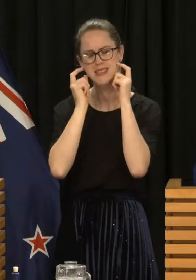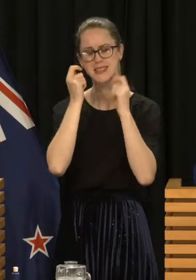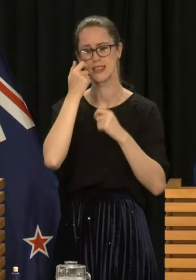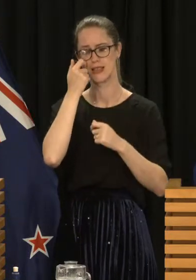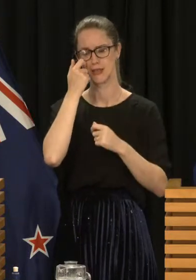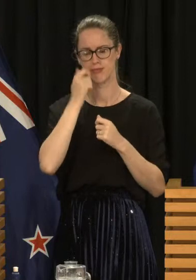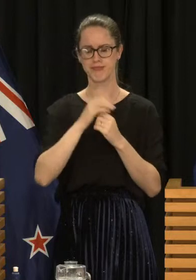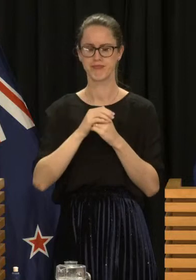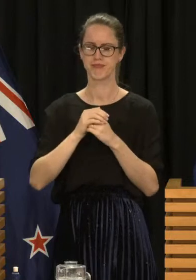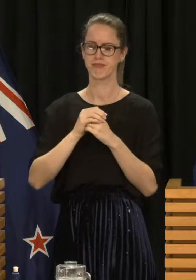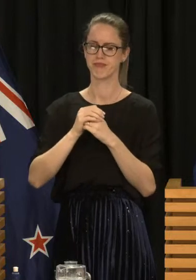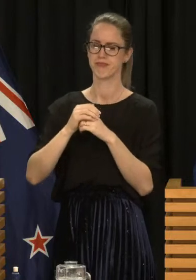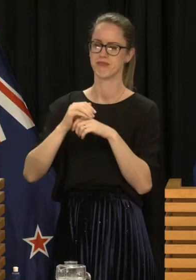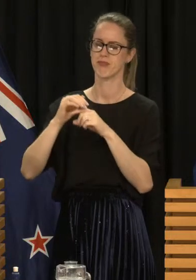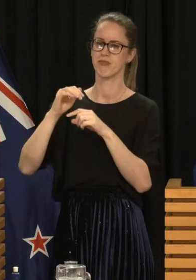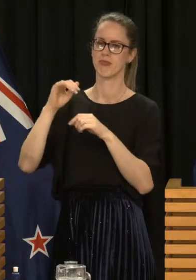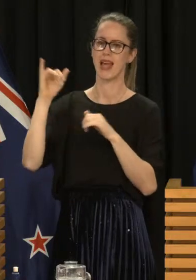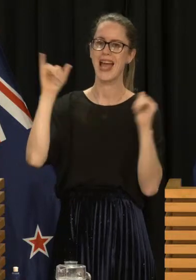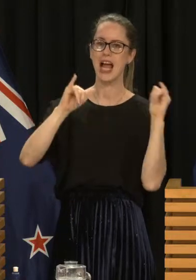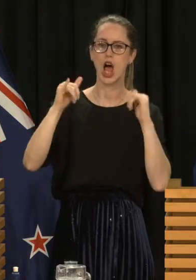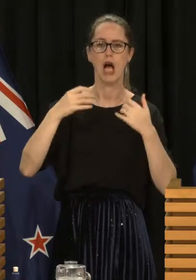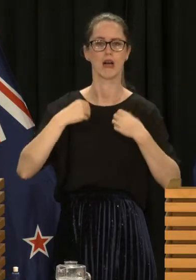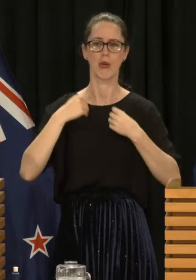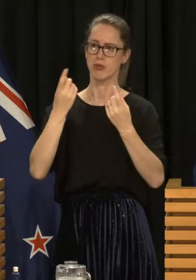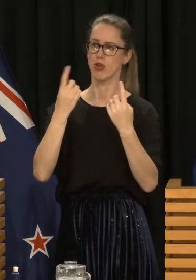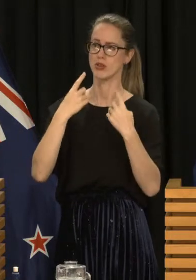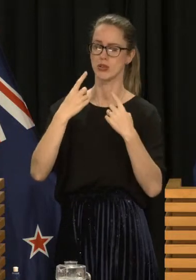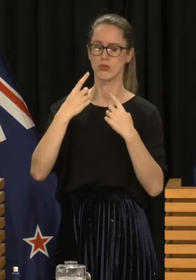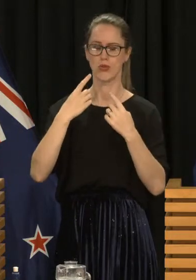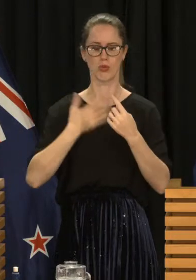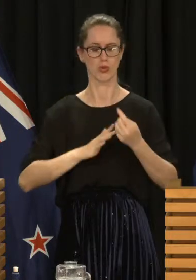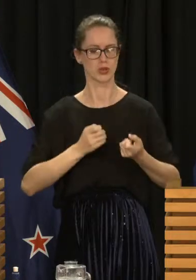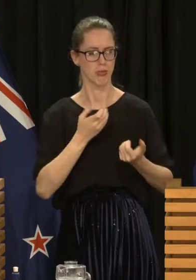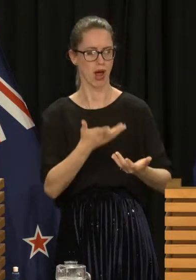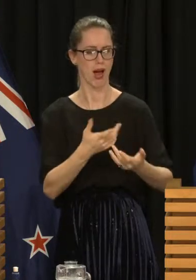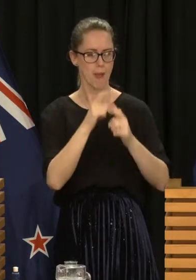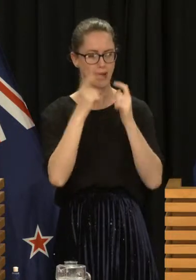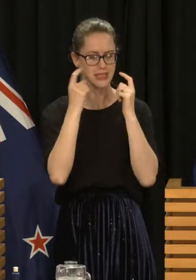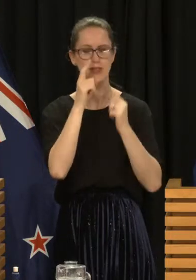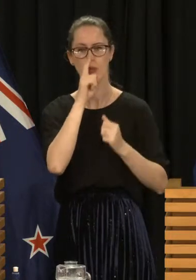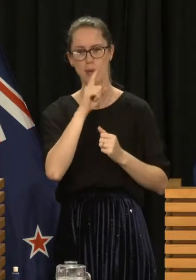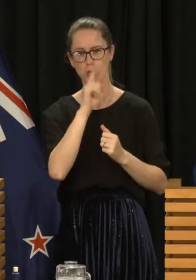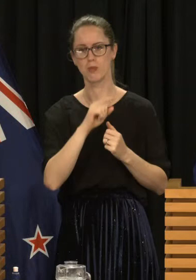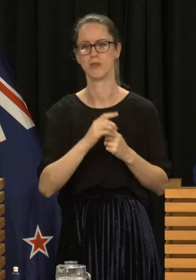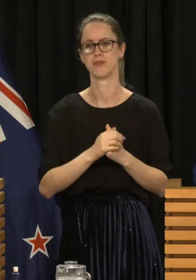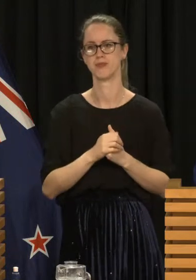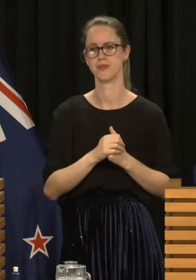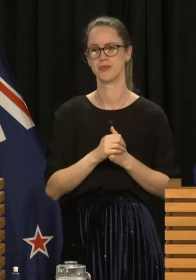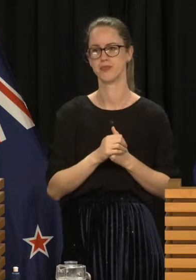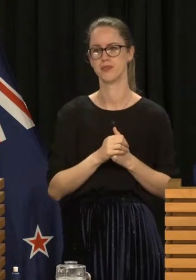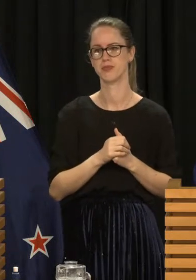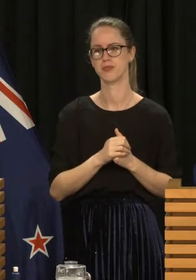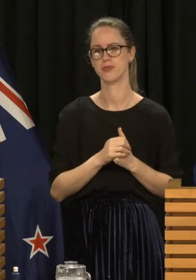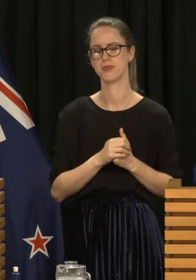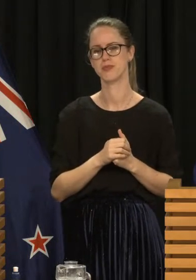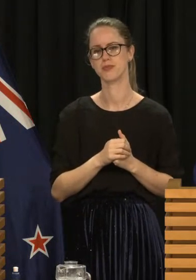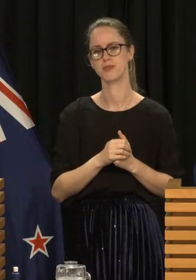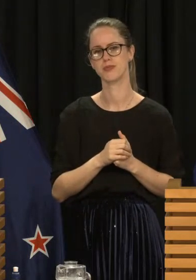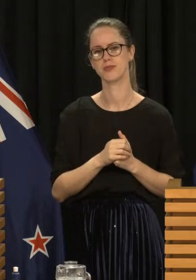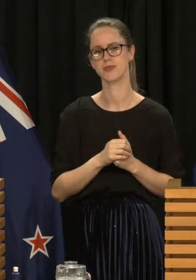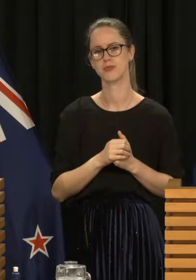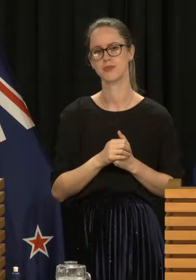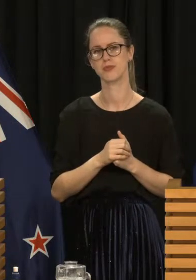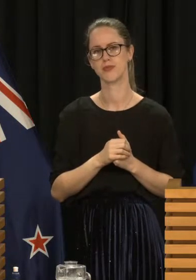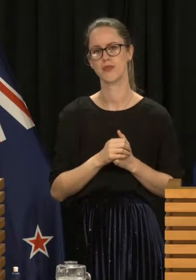feedback we've had from the airlines is that they will work to ensure that people have a supply of masks where they need it. The